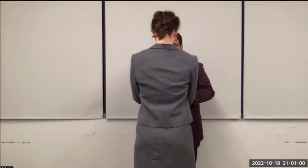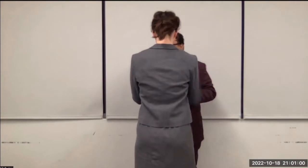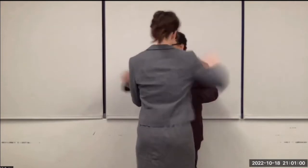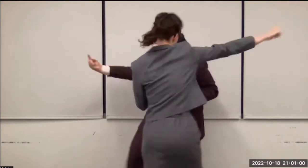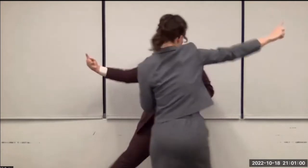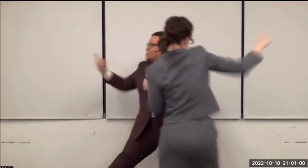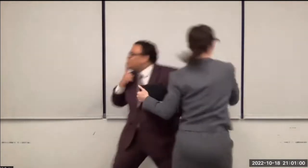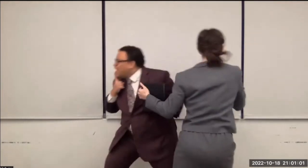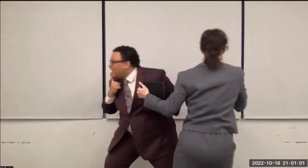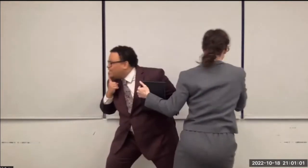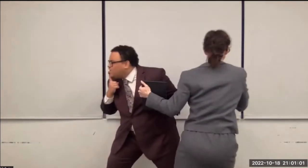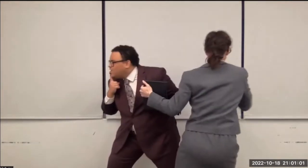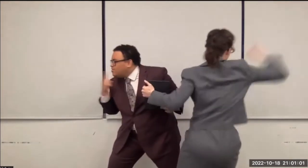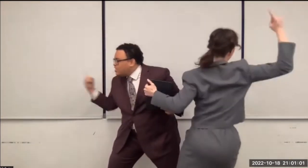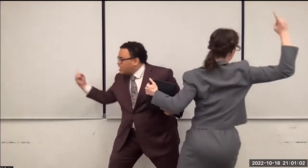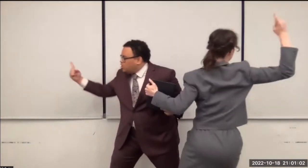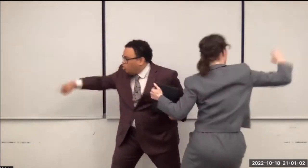They said they couldn't